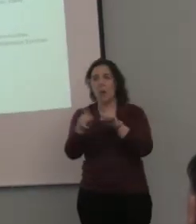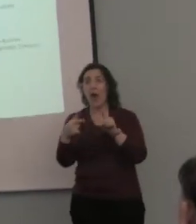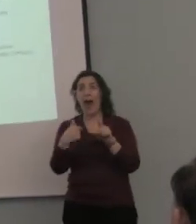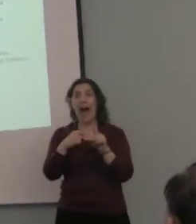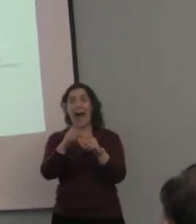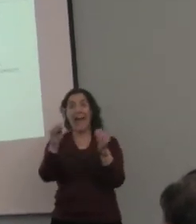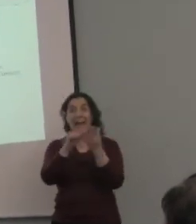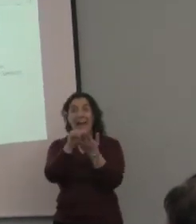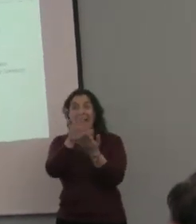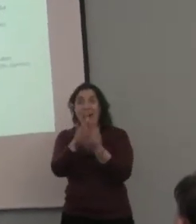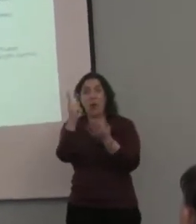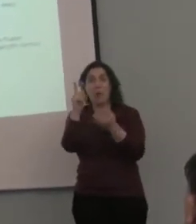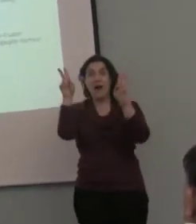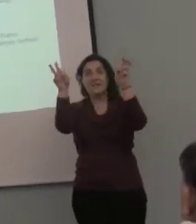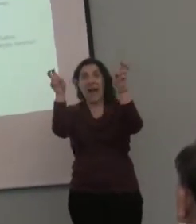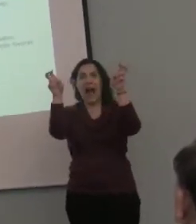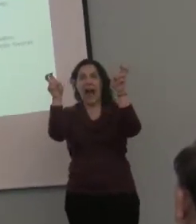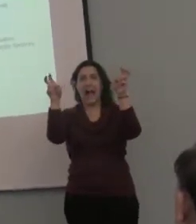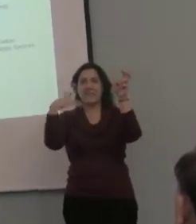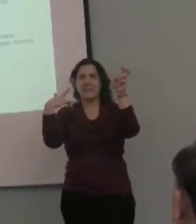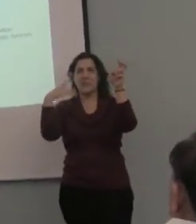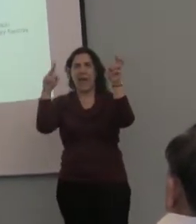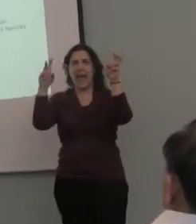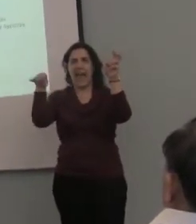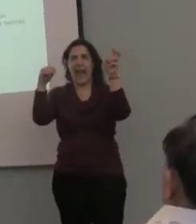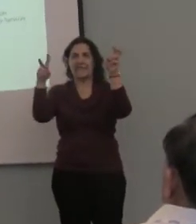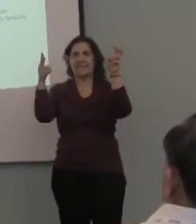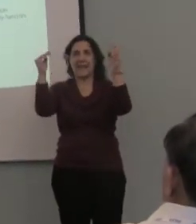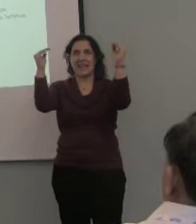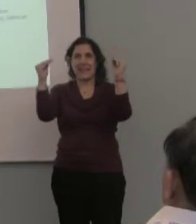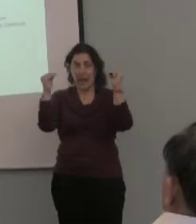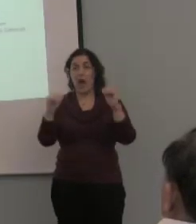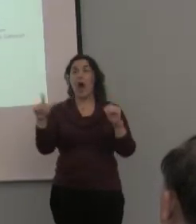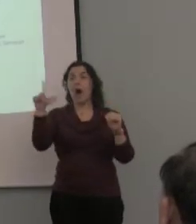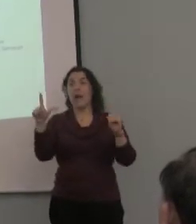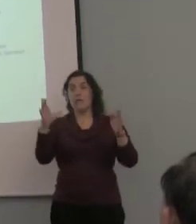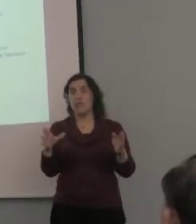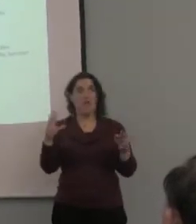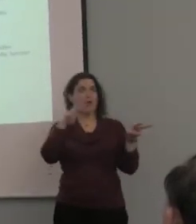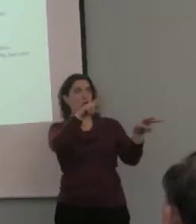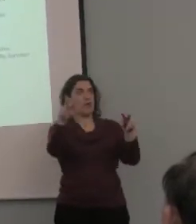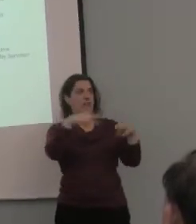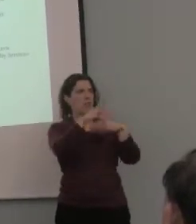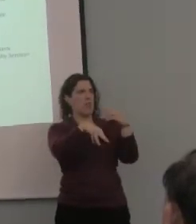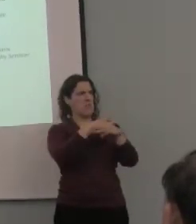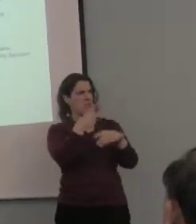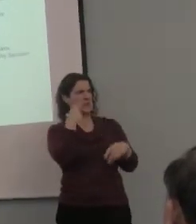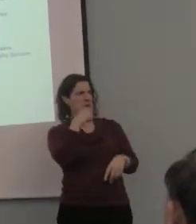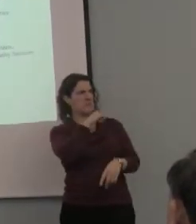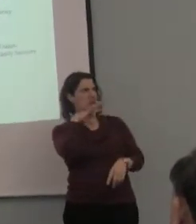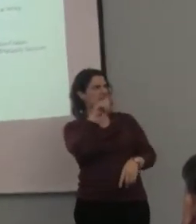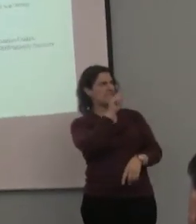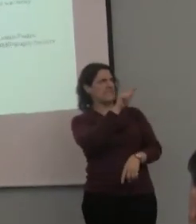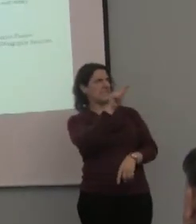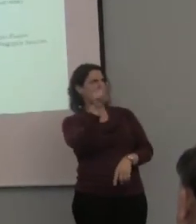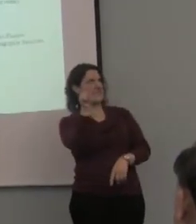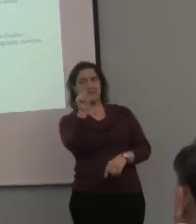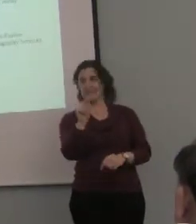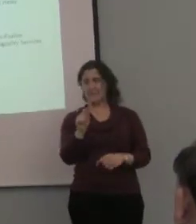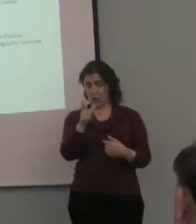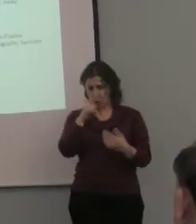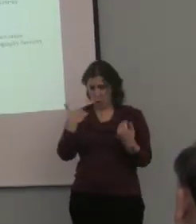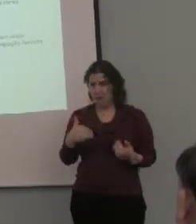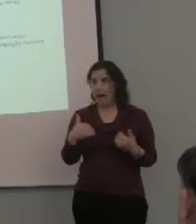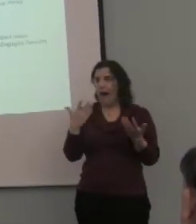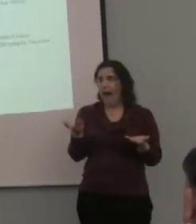one subtitle, so I added a second, which is A Librarian Looked at the World and Saw It Was Messy. And so who am I,